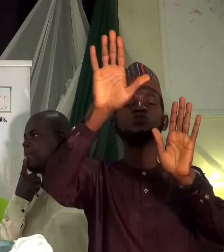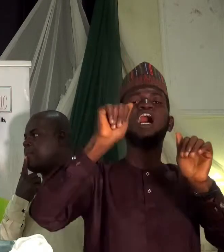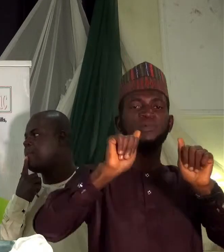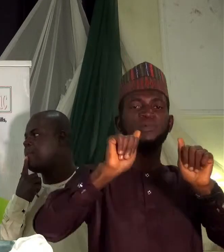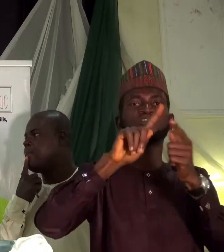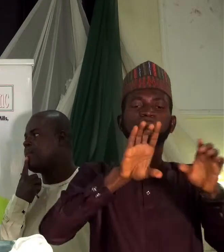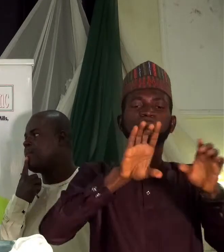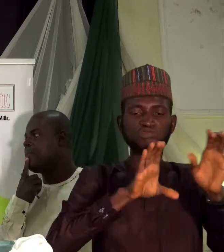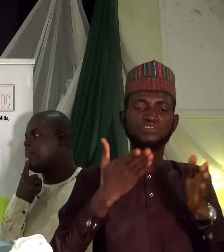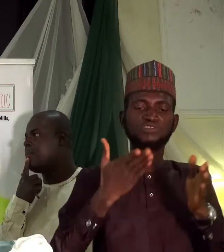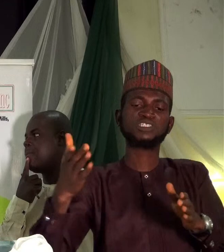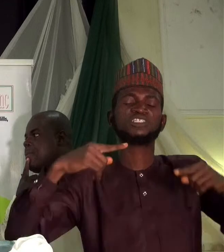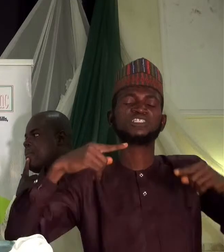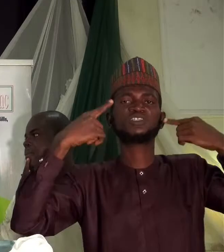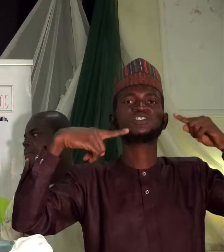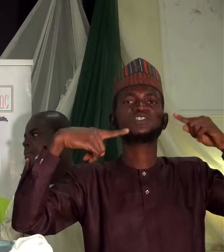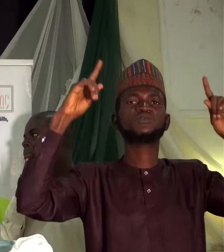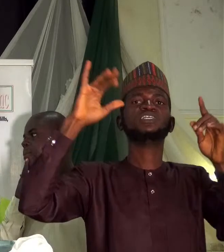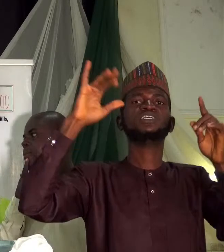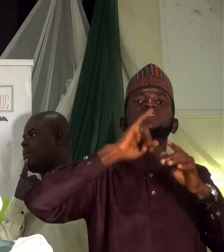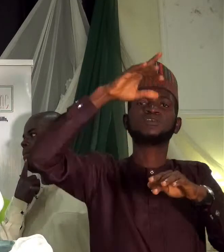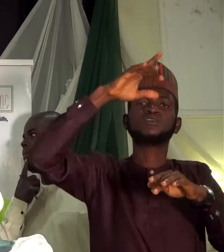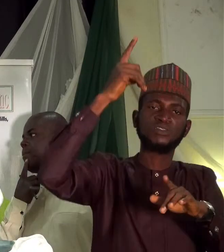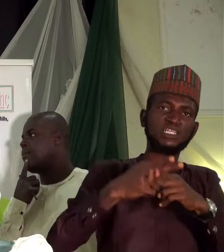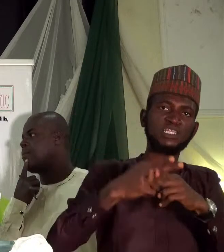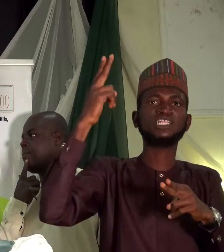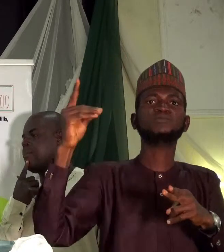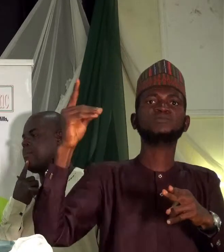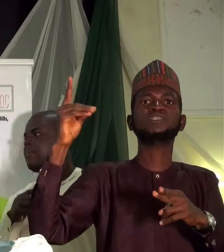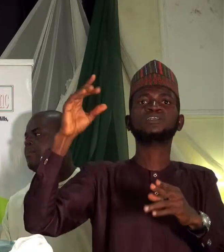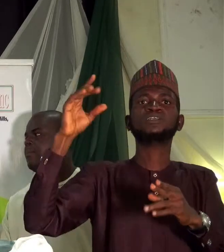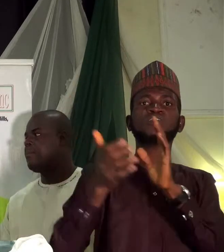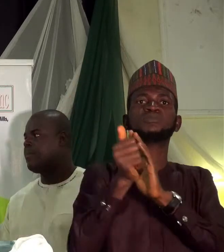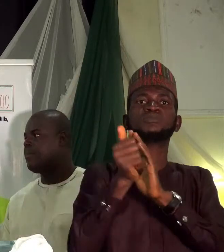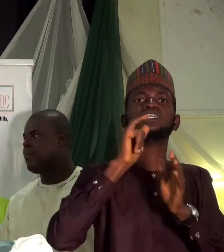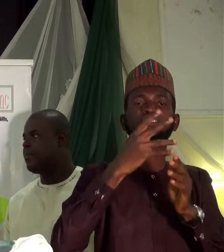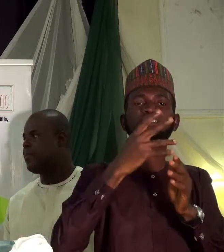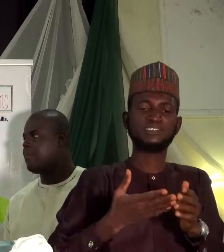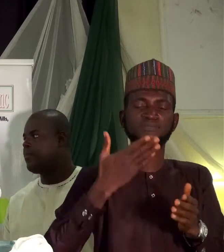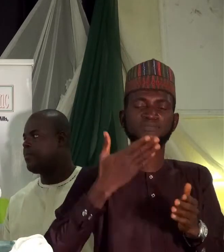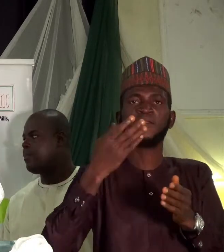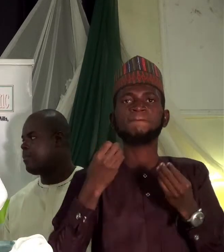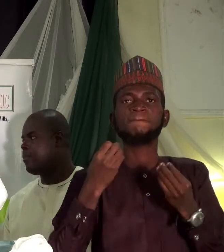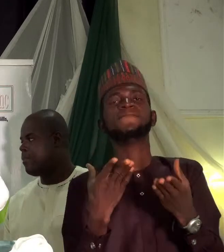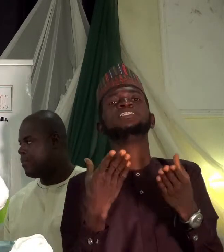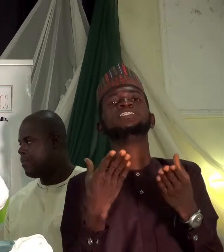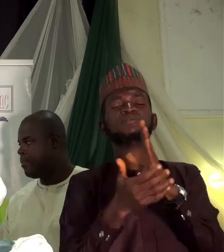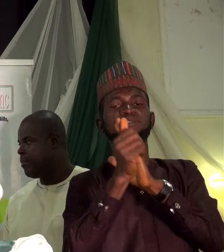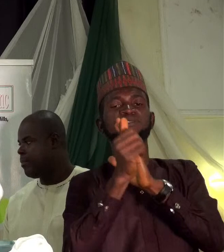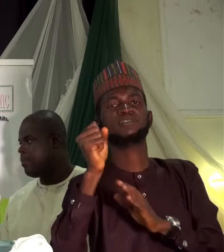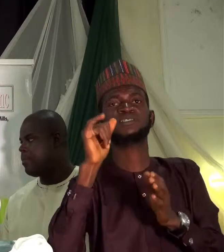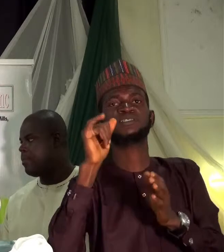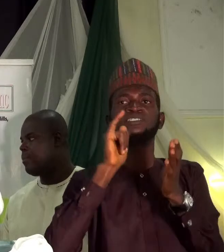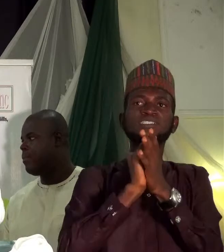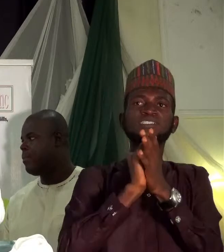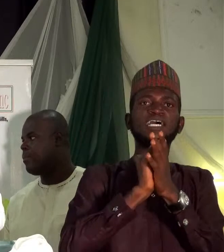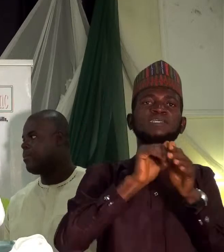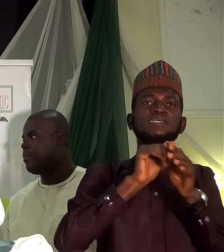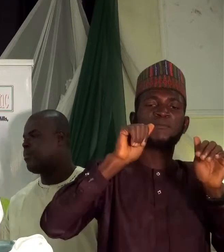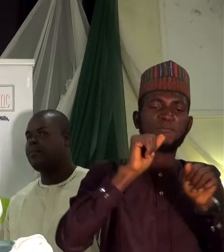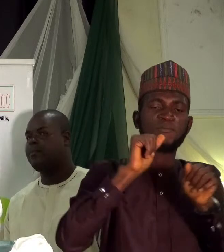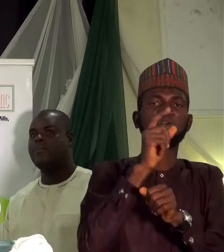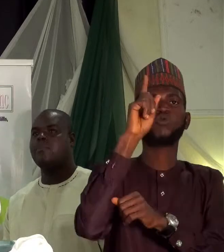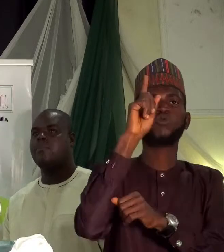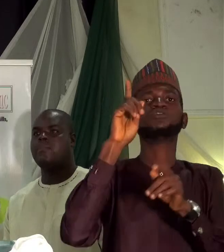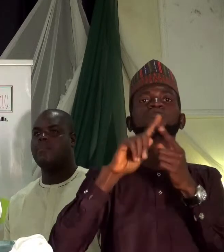things successfully is what is referred to as competence. Competence is a set of demonstrable characteristics and skills that enable and improve the